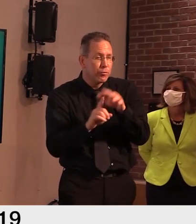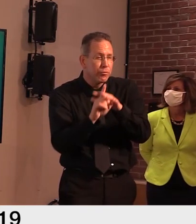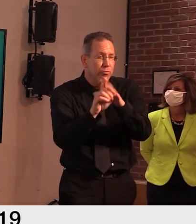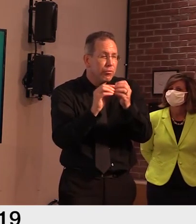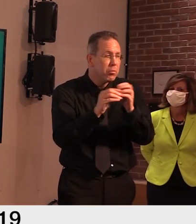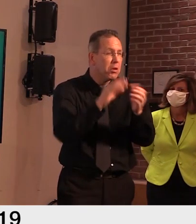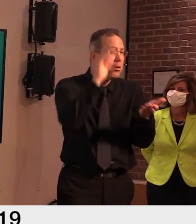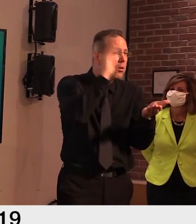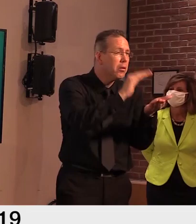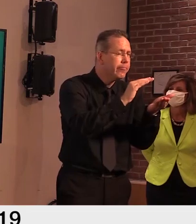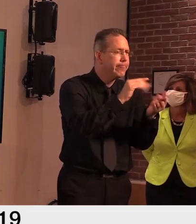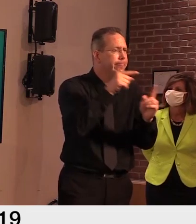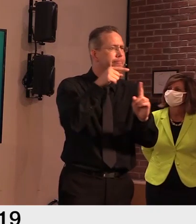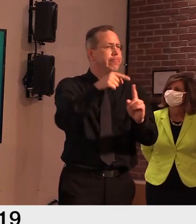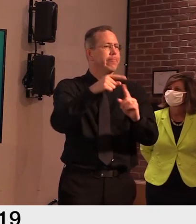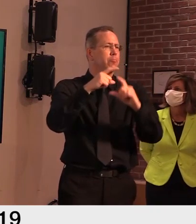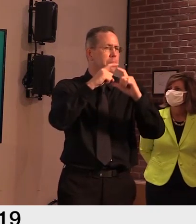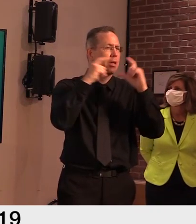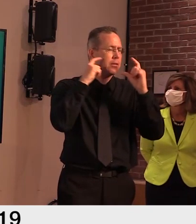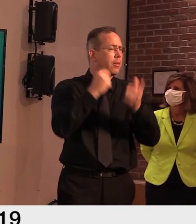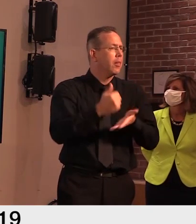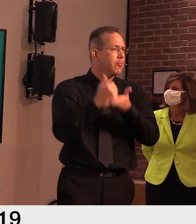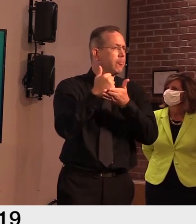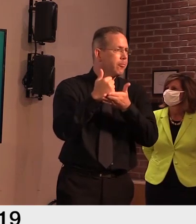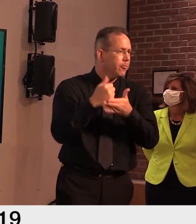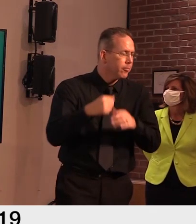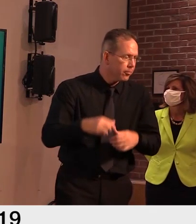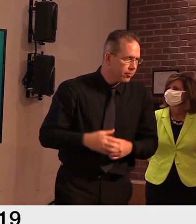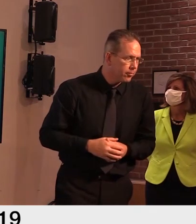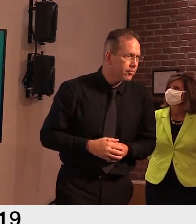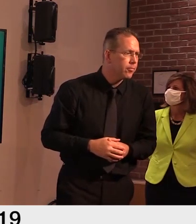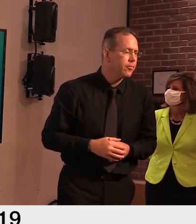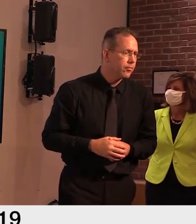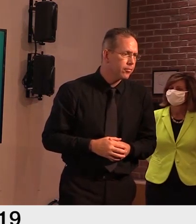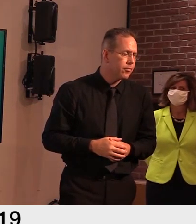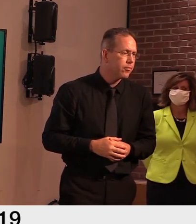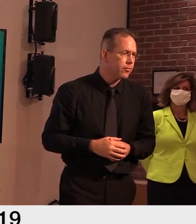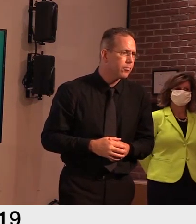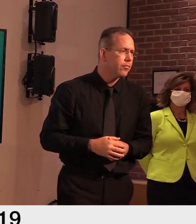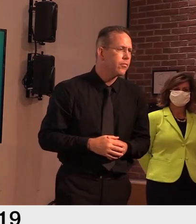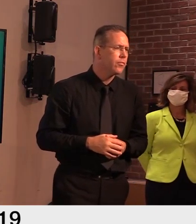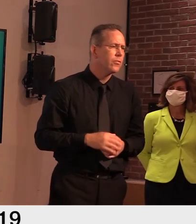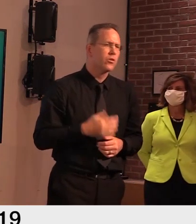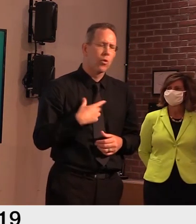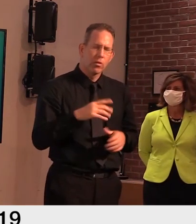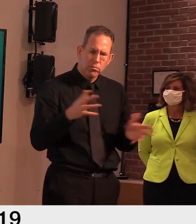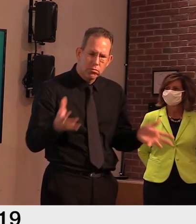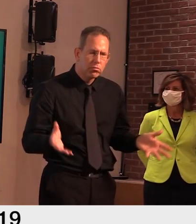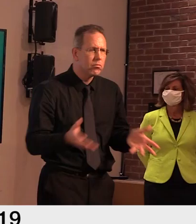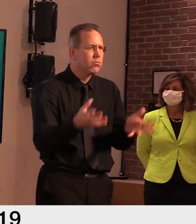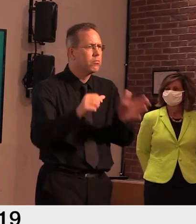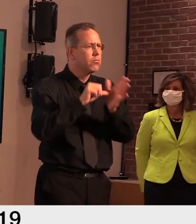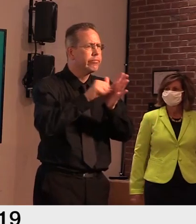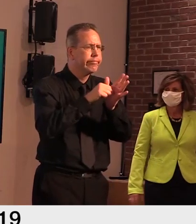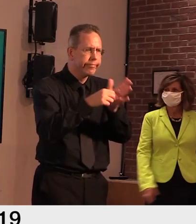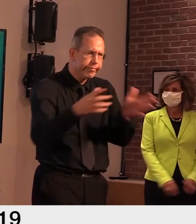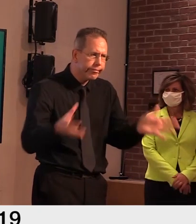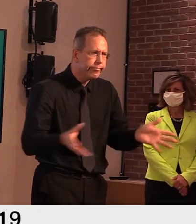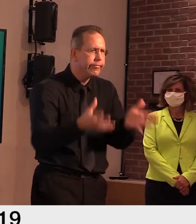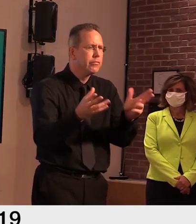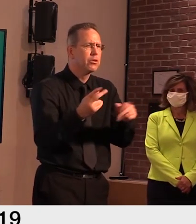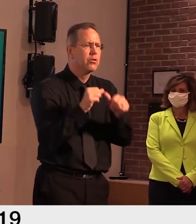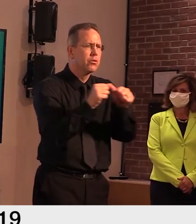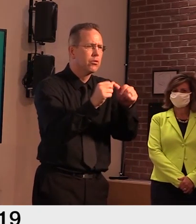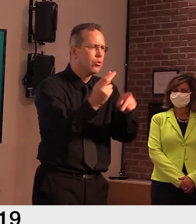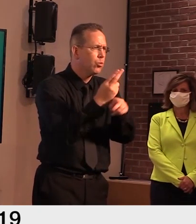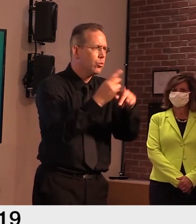of the newer thinking. We would like to err on the side of caution and say that most of the data is trending towards